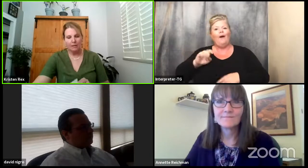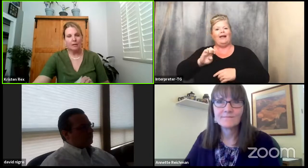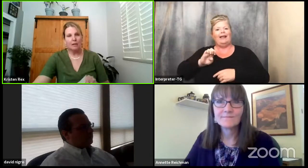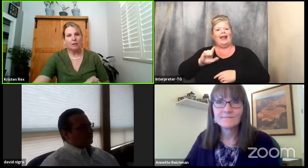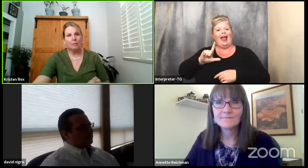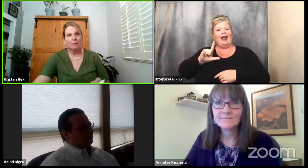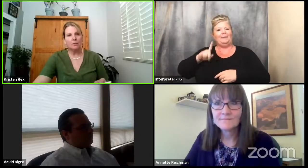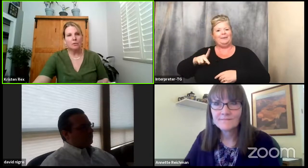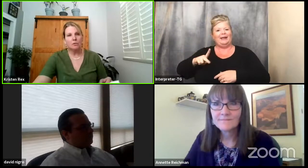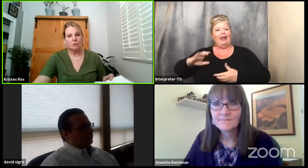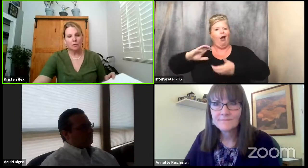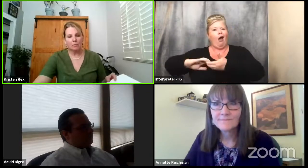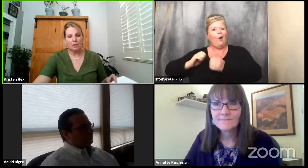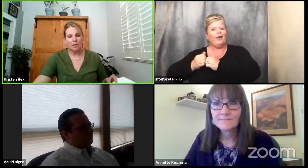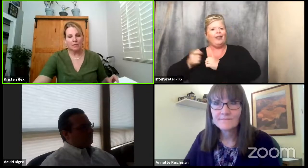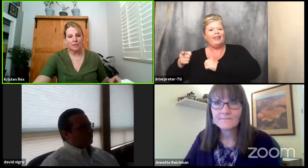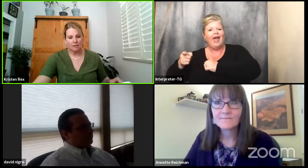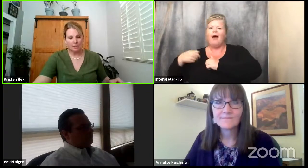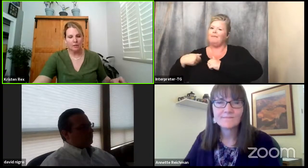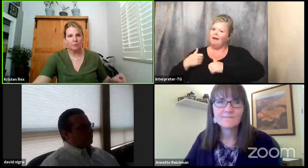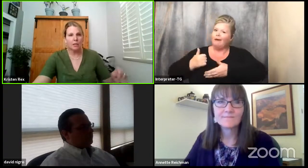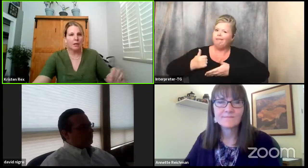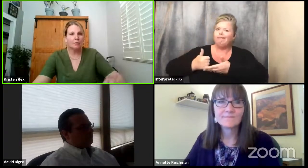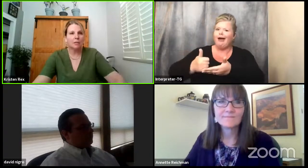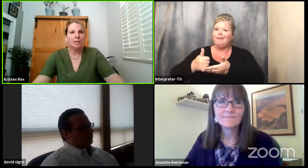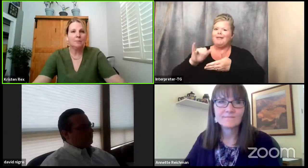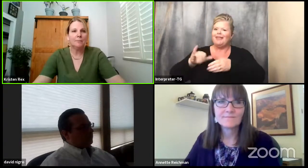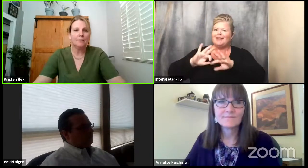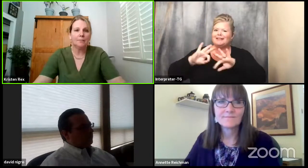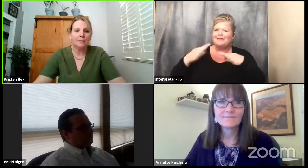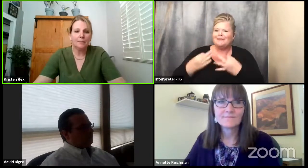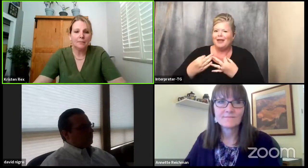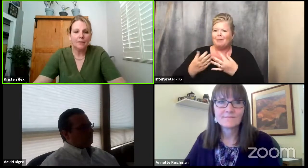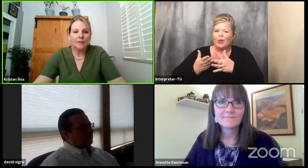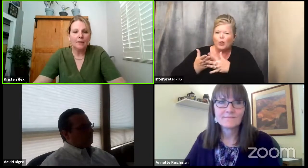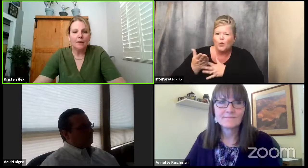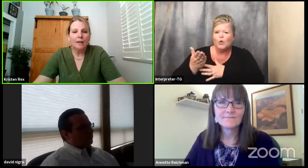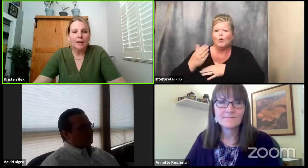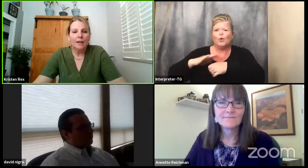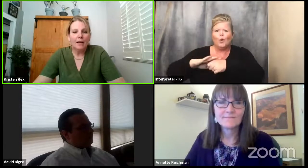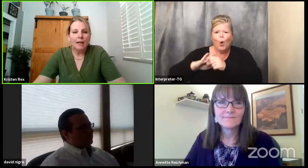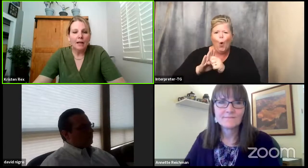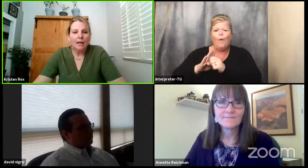family members through their process and the recovery.